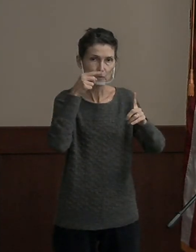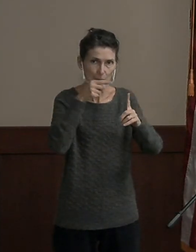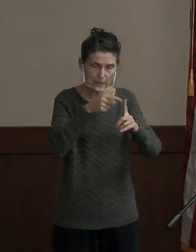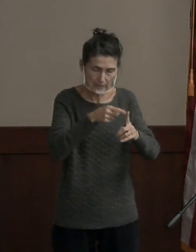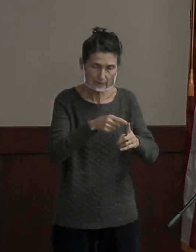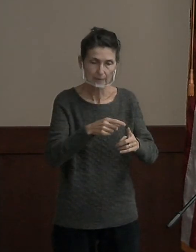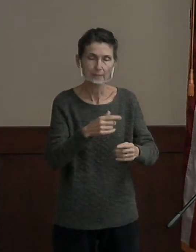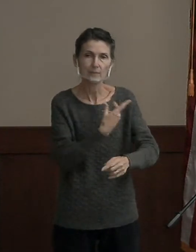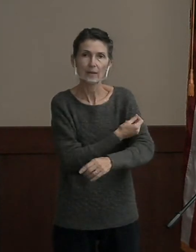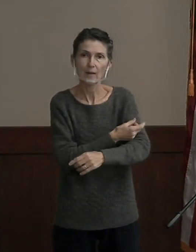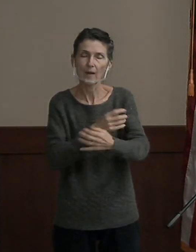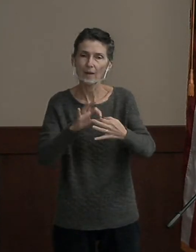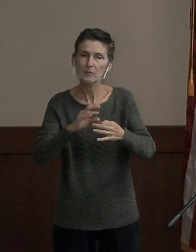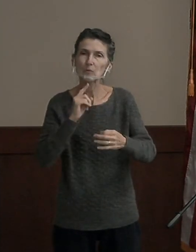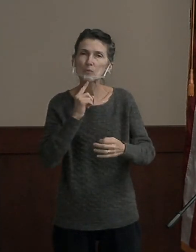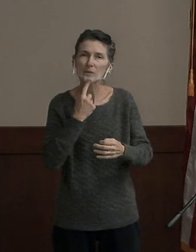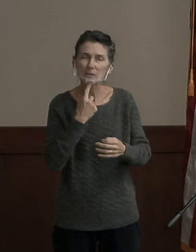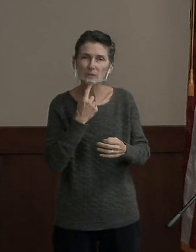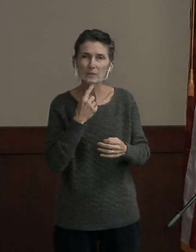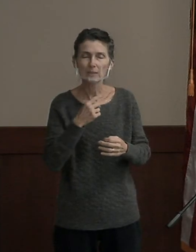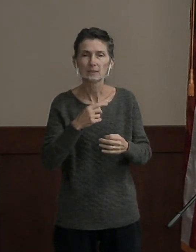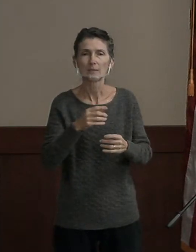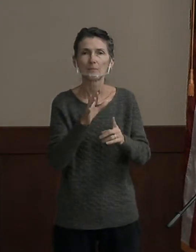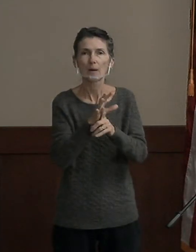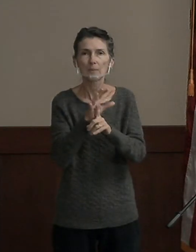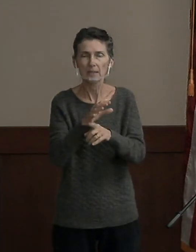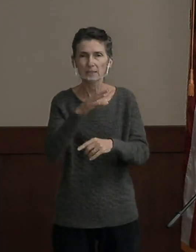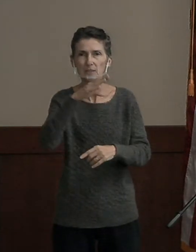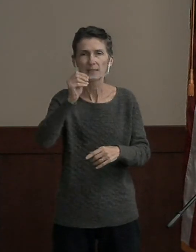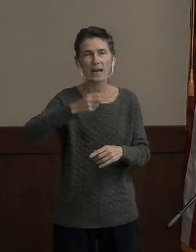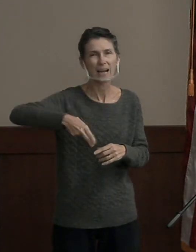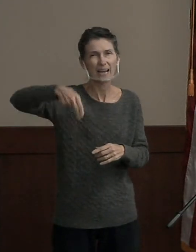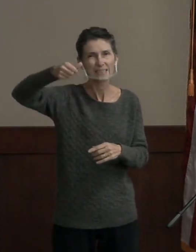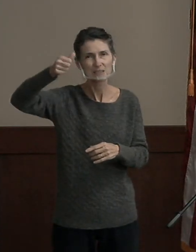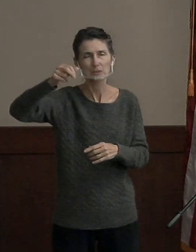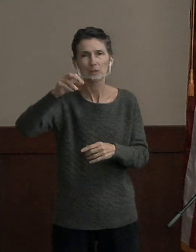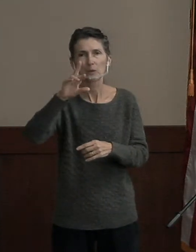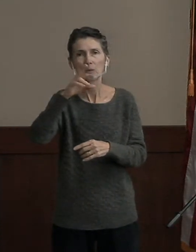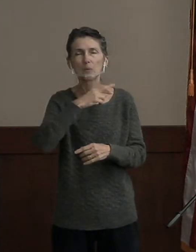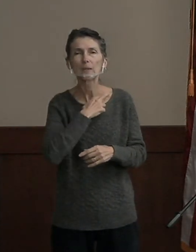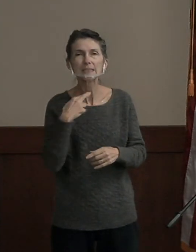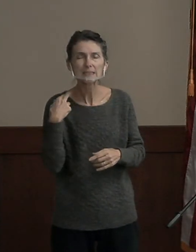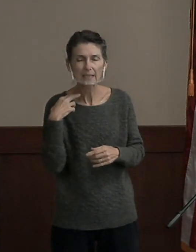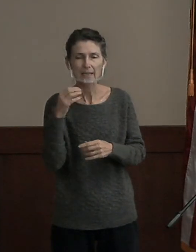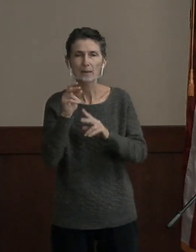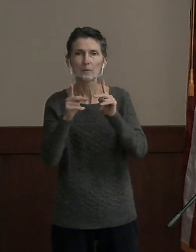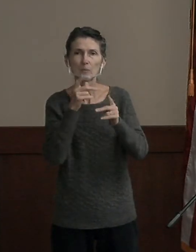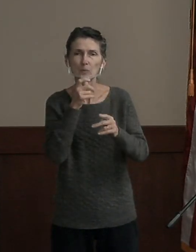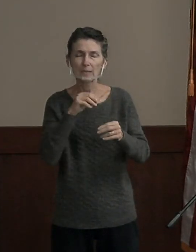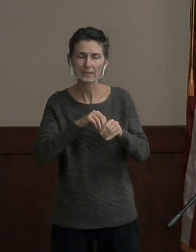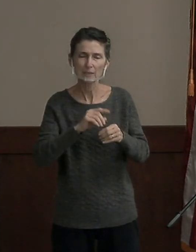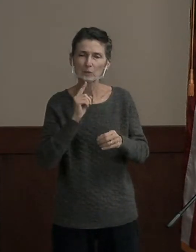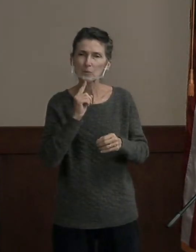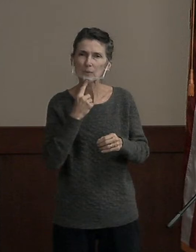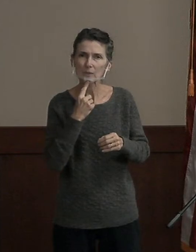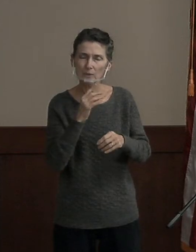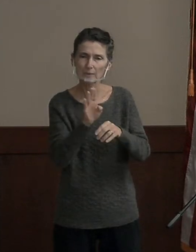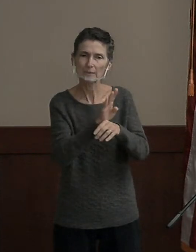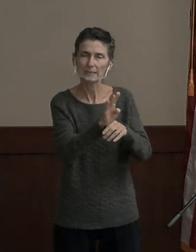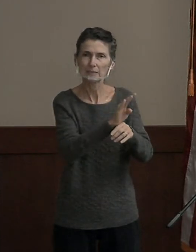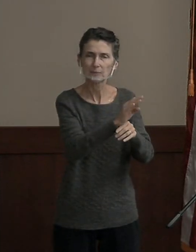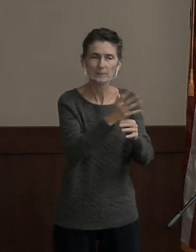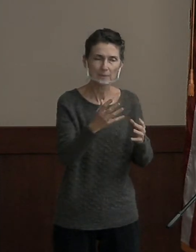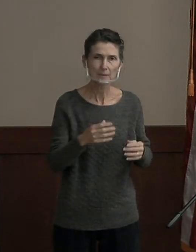critical populations at highest risk of developing complications and those that are in critical industries. So